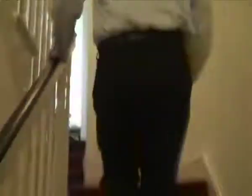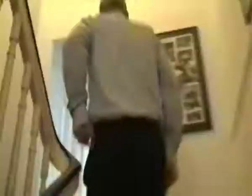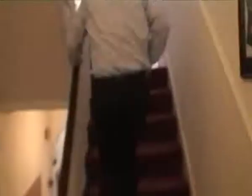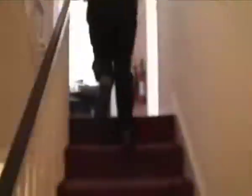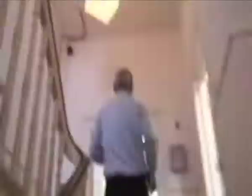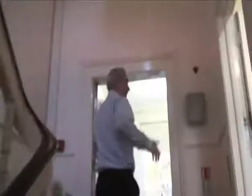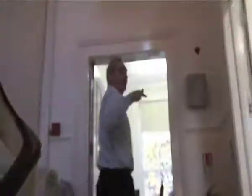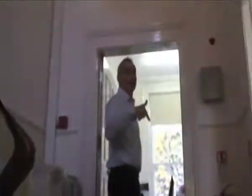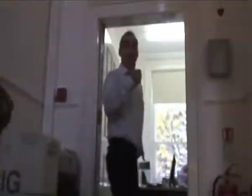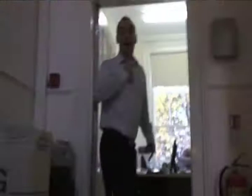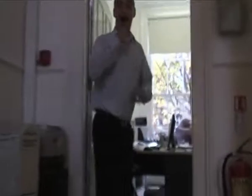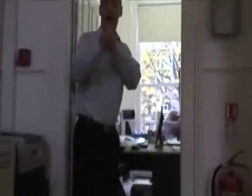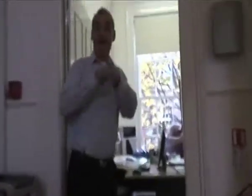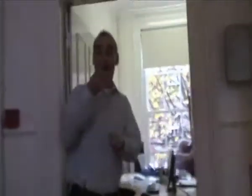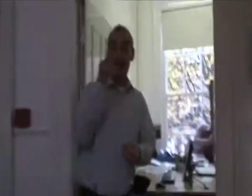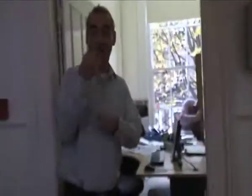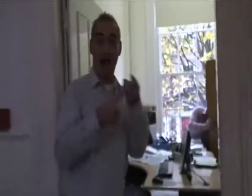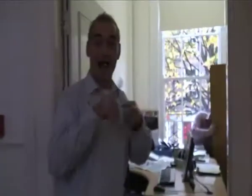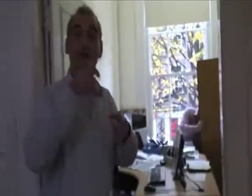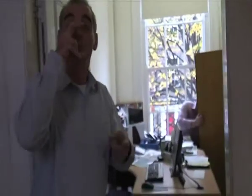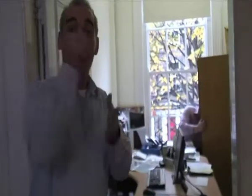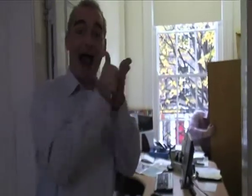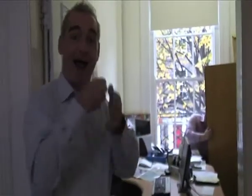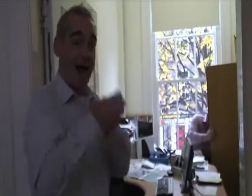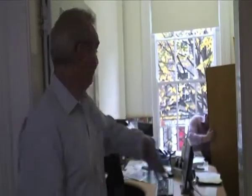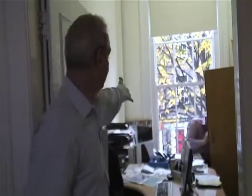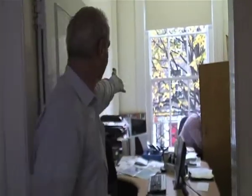This is my office, which I share with Donald, the accounts clerk.